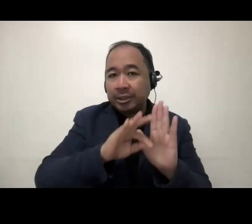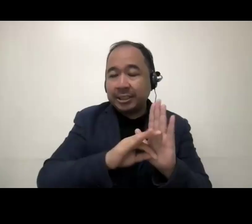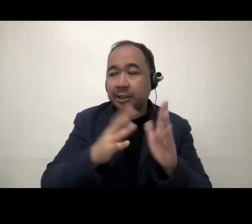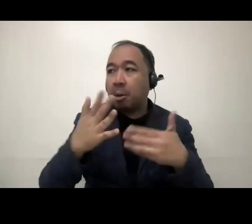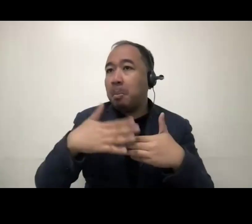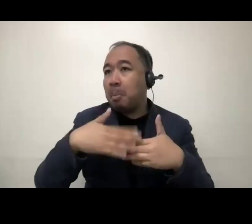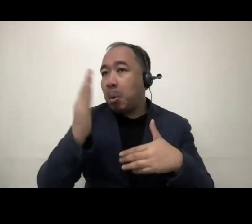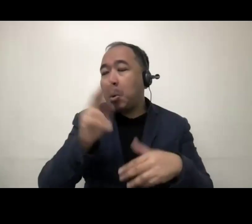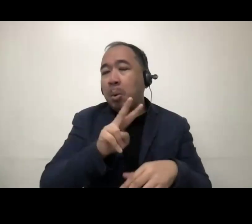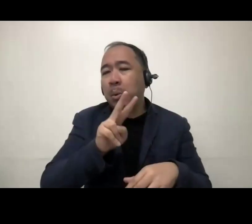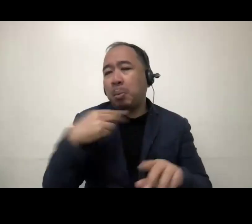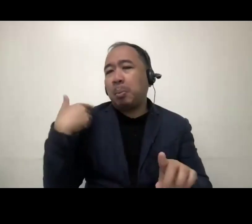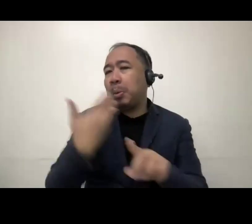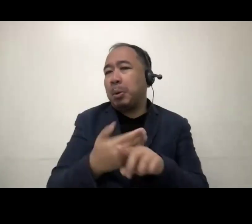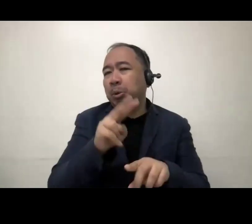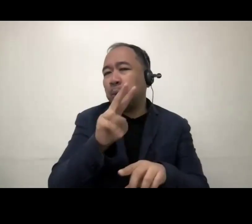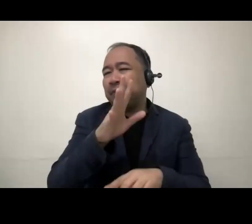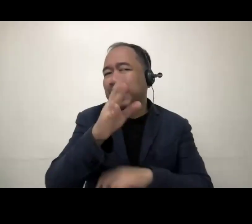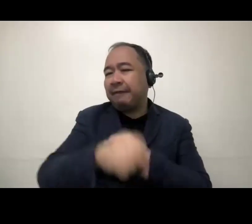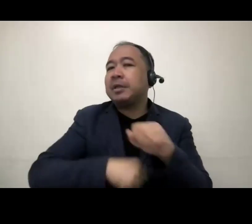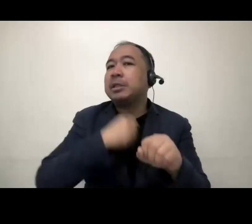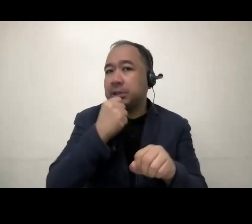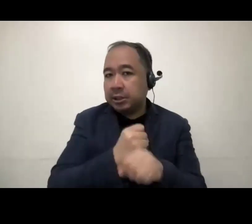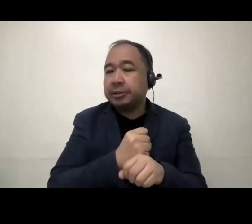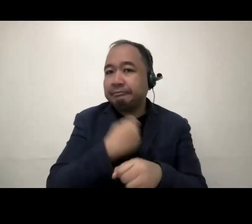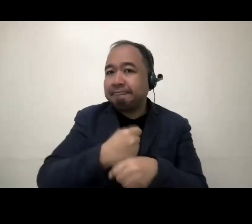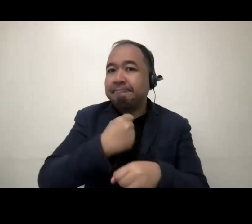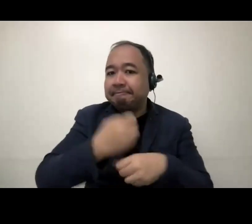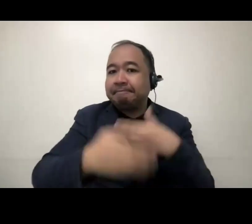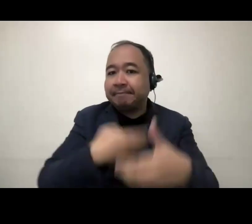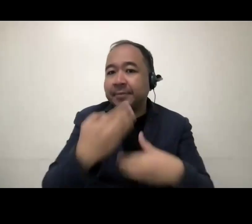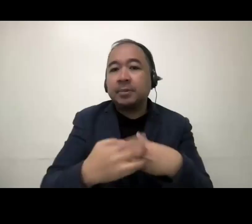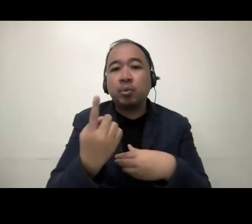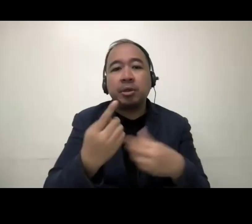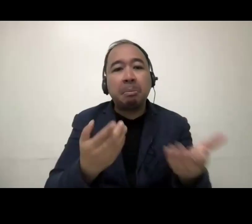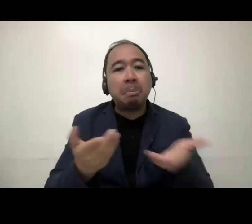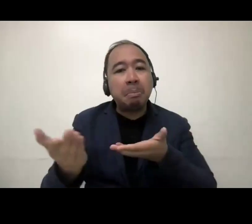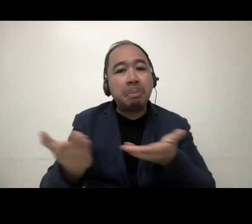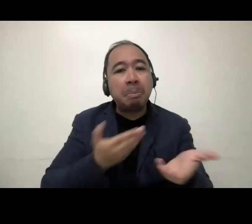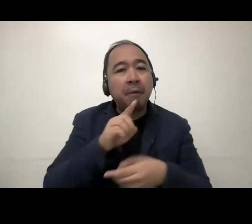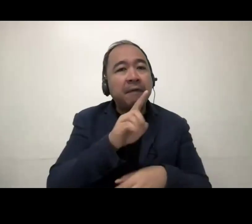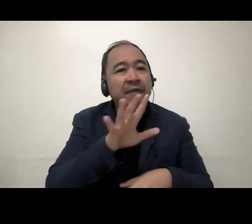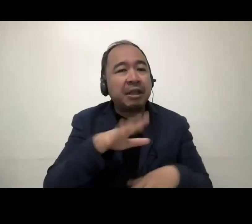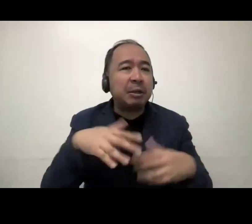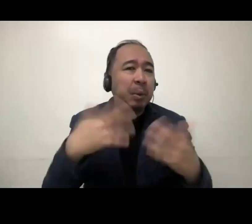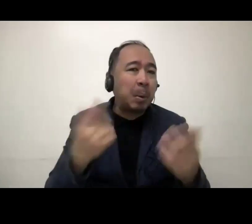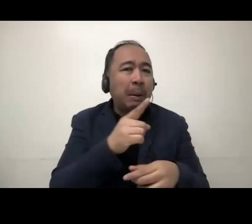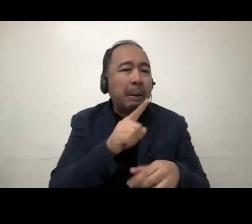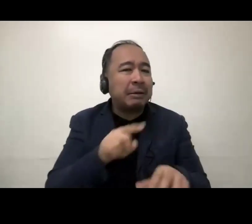have only about 15 or 16 cases a year. And in the CAO's policy, their policy